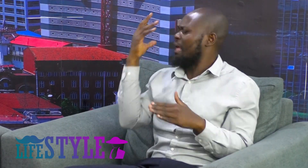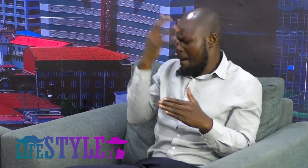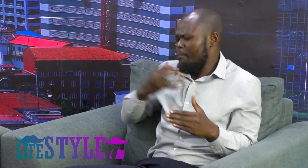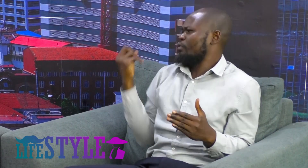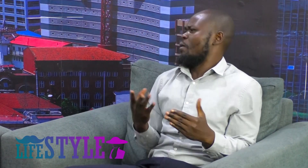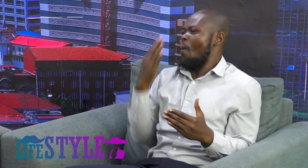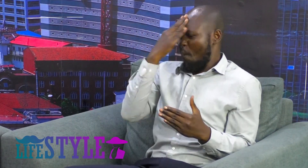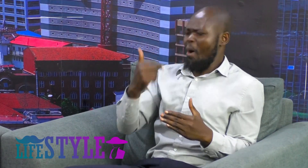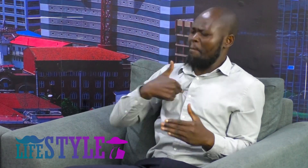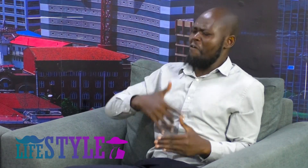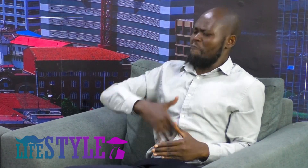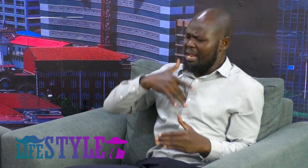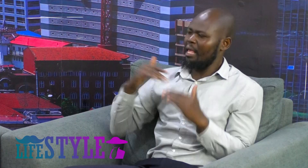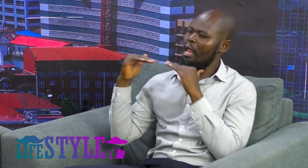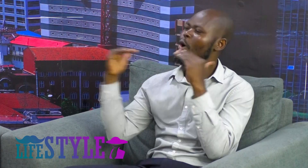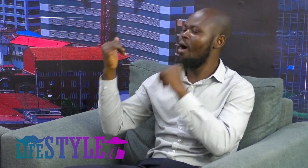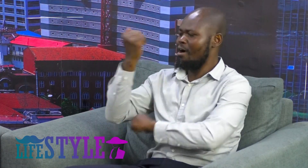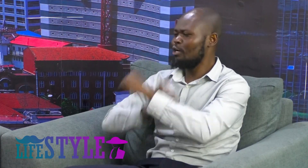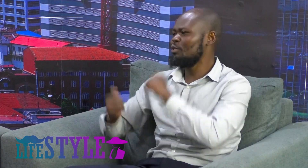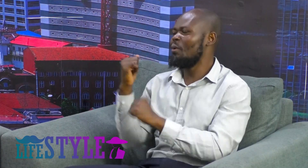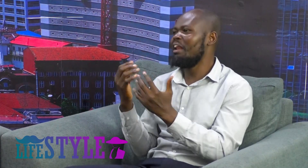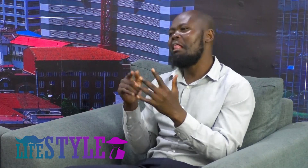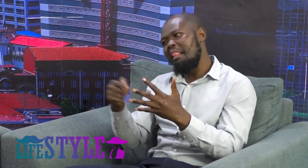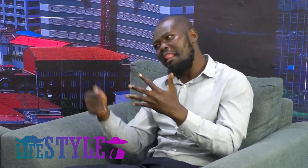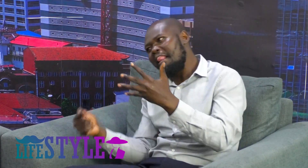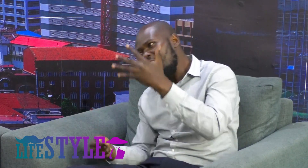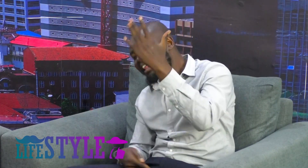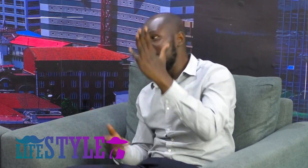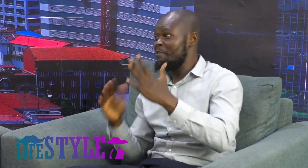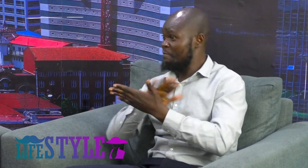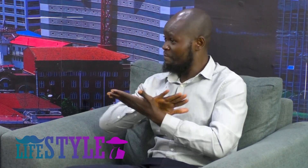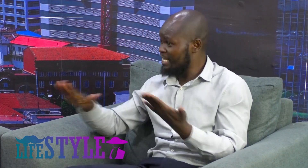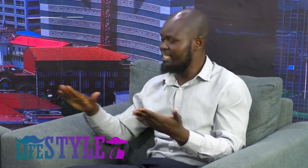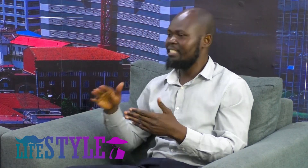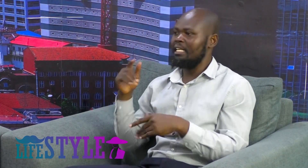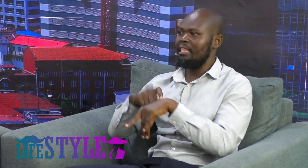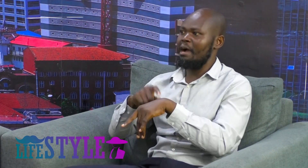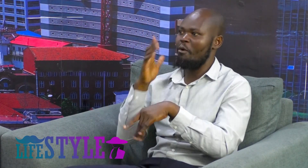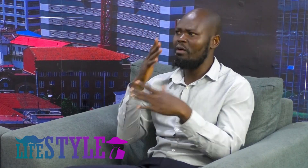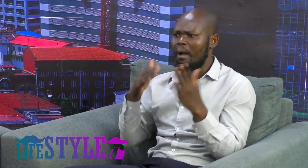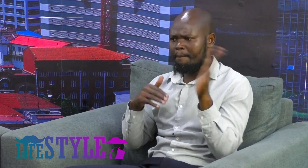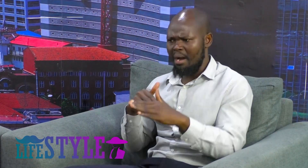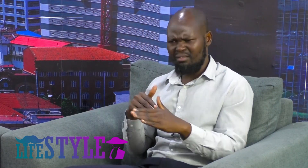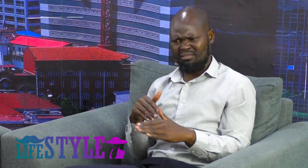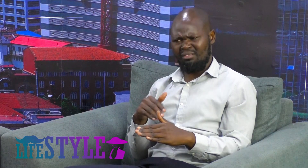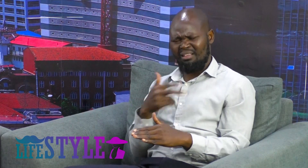experiences of how I became deaf, and I feel it showed them that it was just something normal, than something